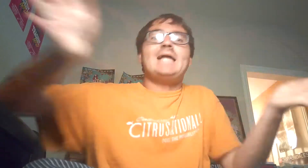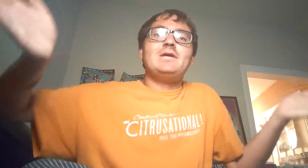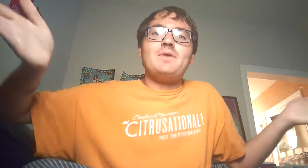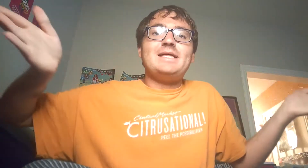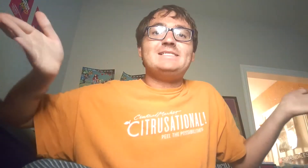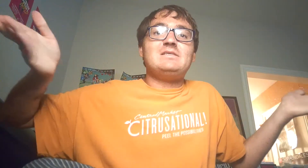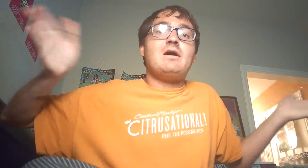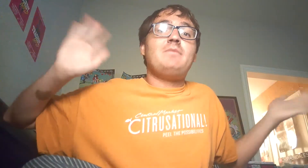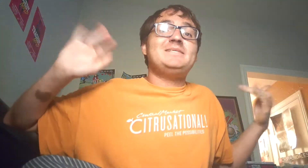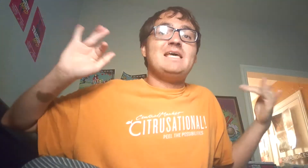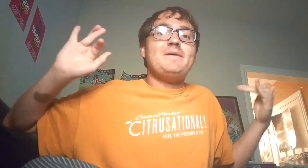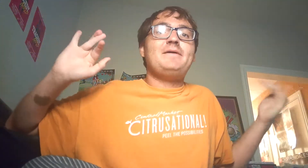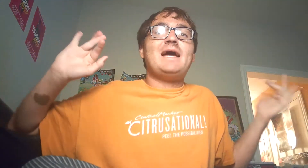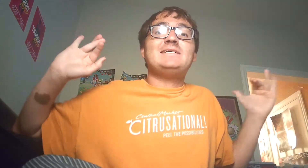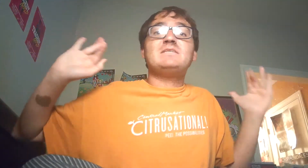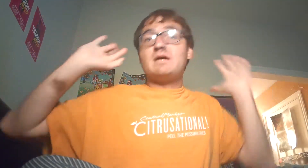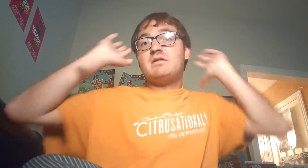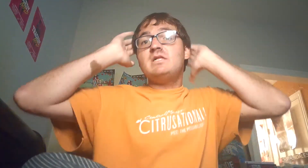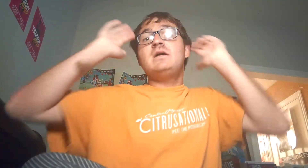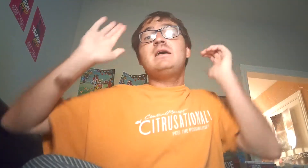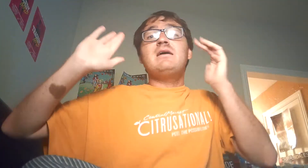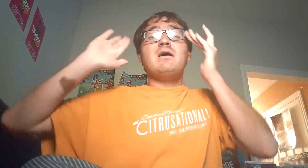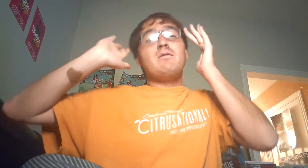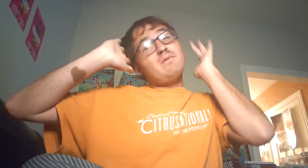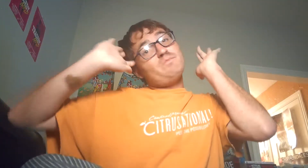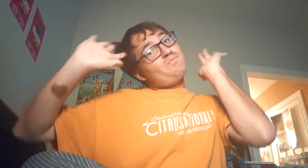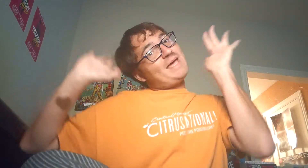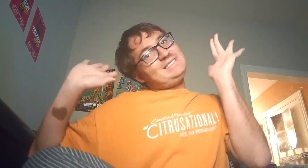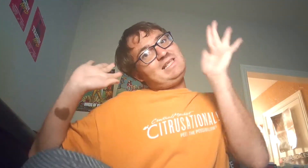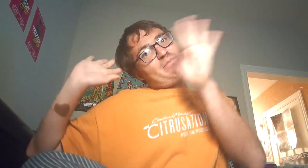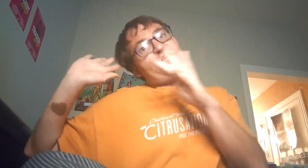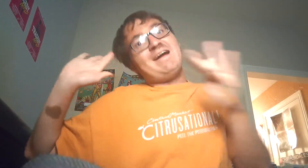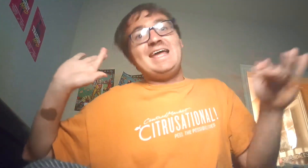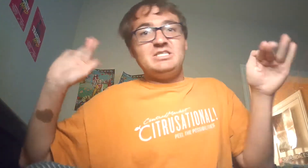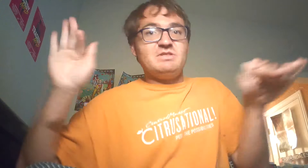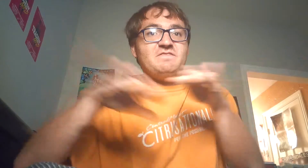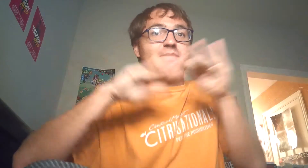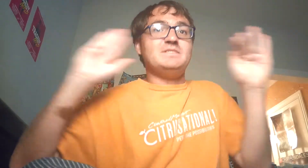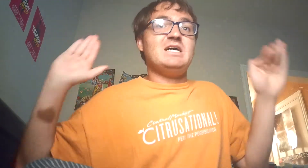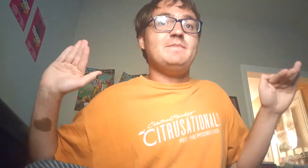Anyway, that's all I'm gonna say about it. I talked about it. Basically, before I get into it, the fuck I'm gonna talk about.